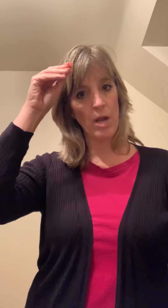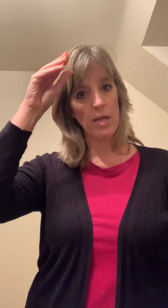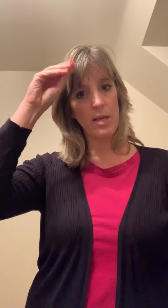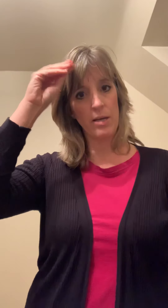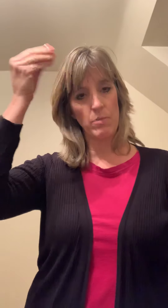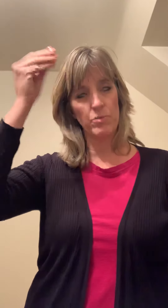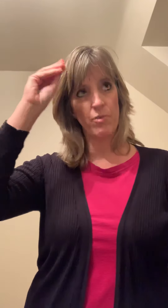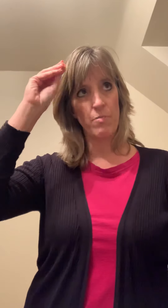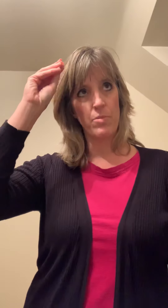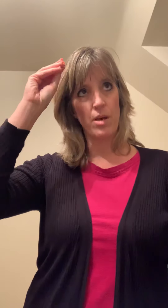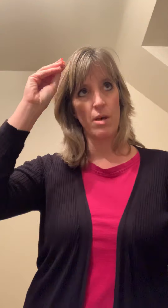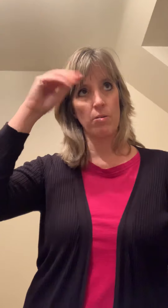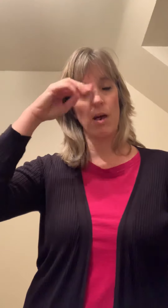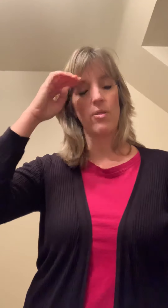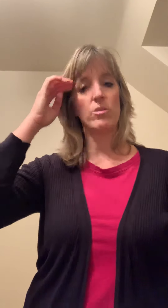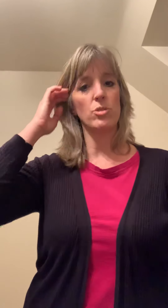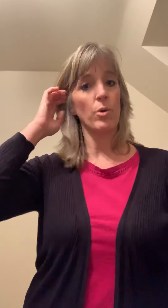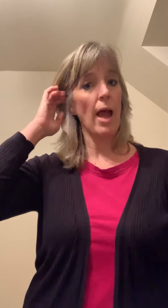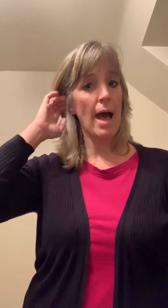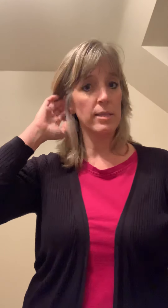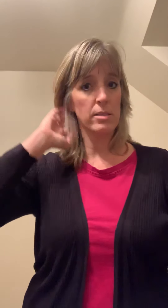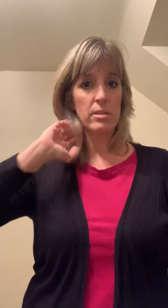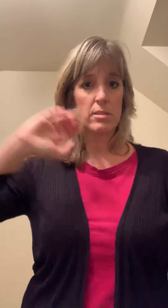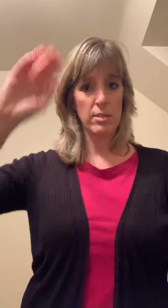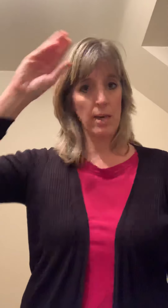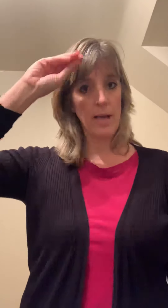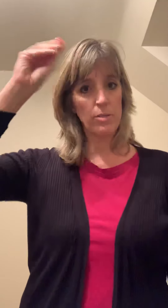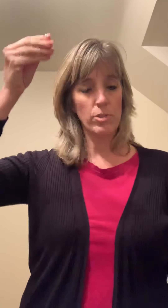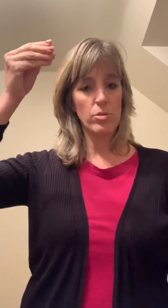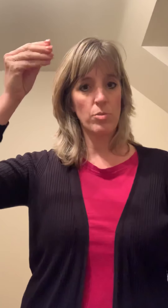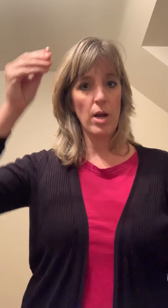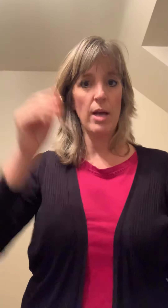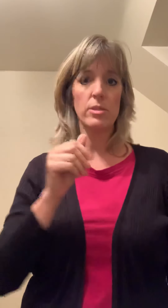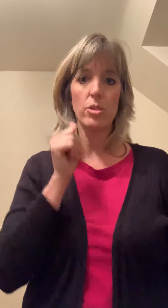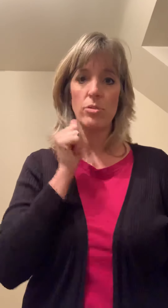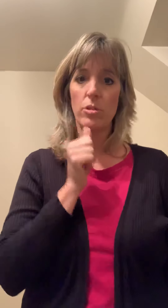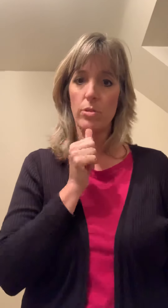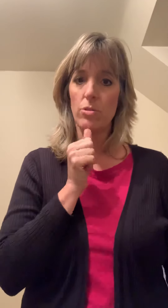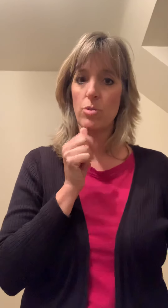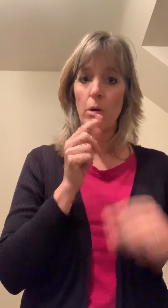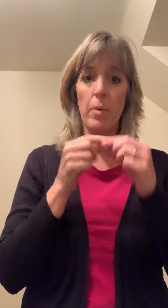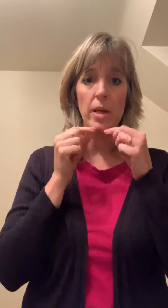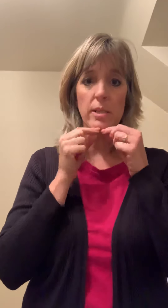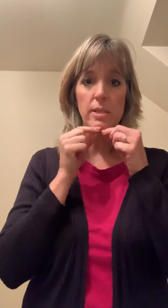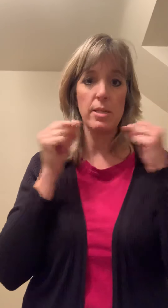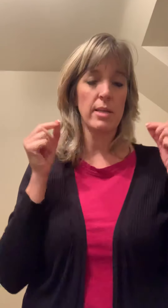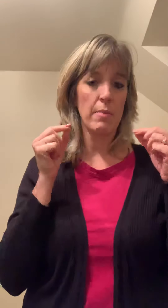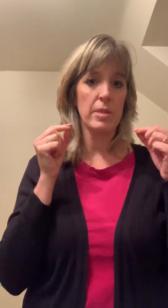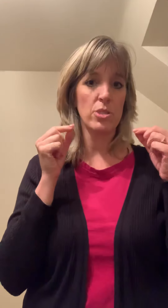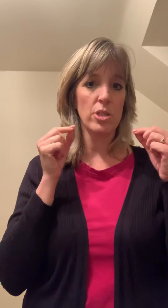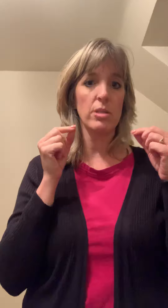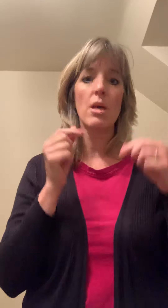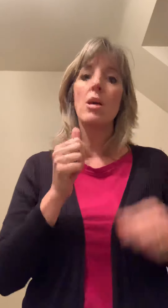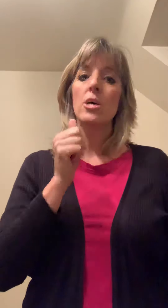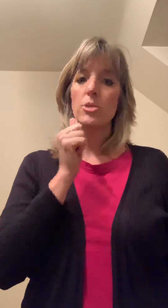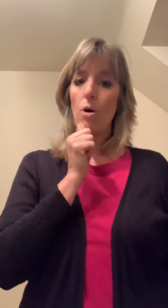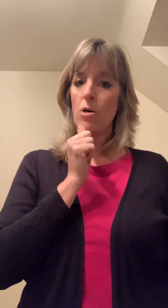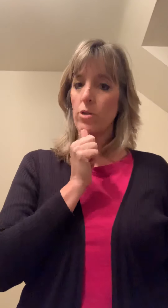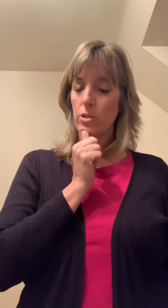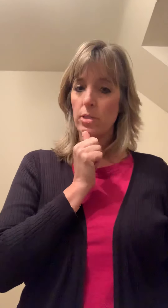That comes from how they used to wear hats. The guys always used to wear hats. The girls always used to wear bonnets and they tie them at the chin. So all the girl signs are